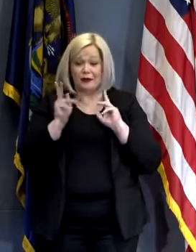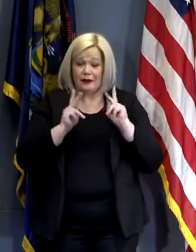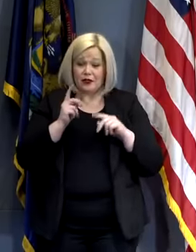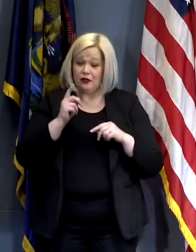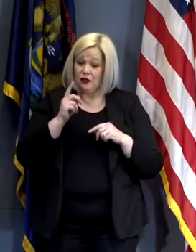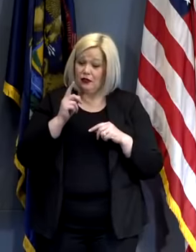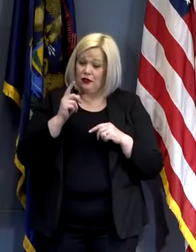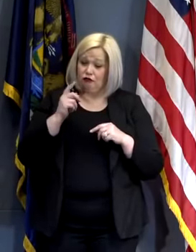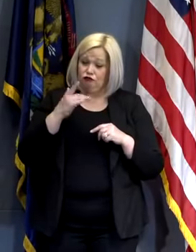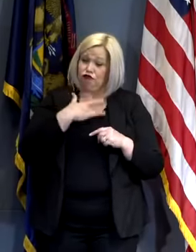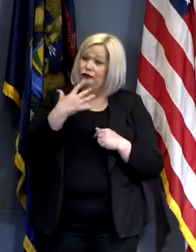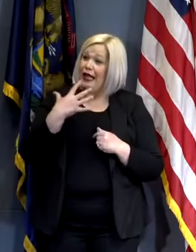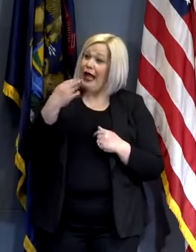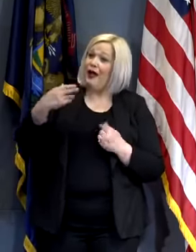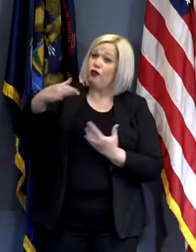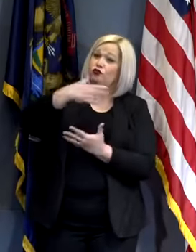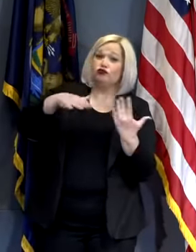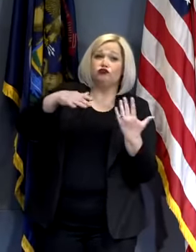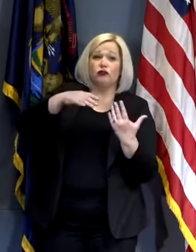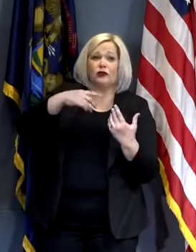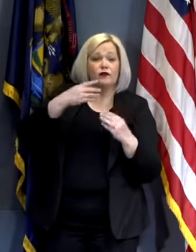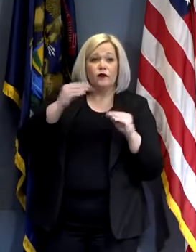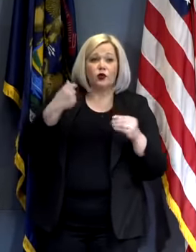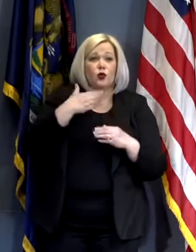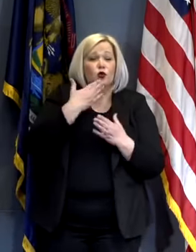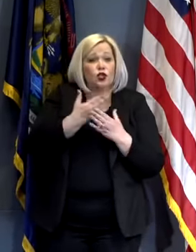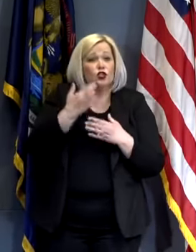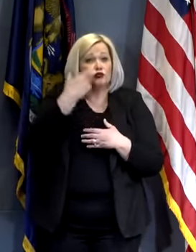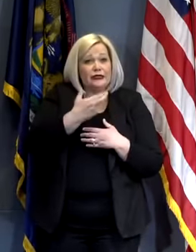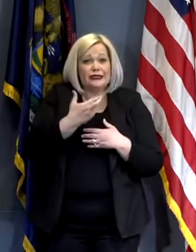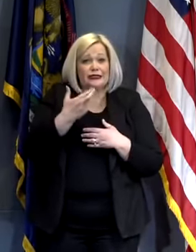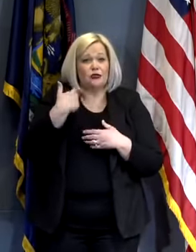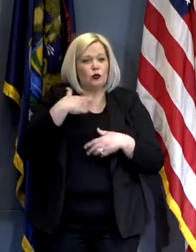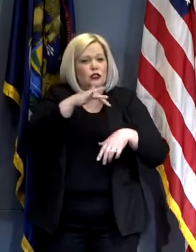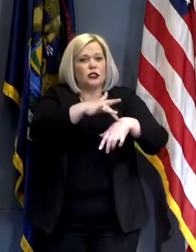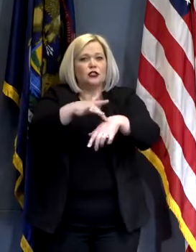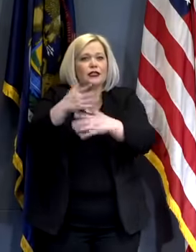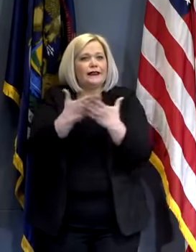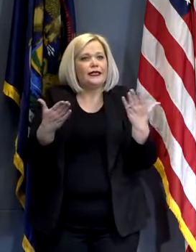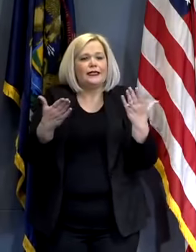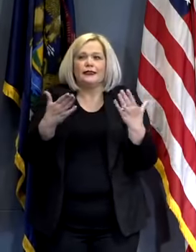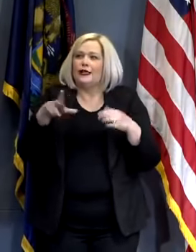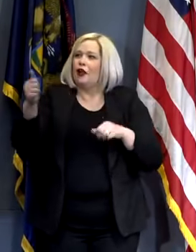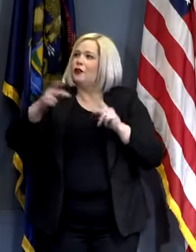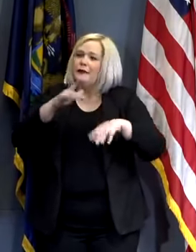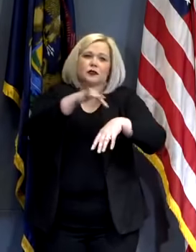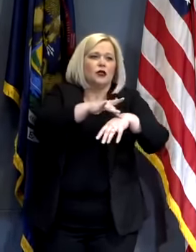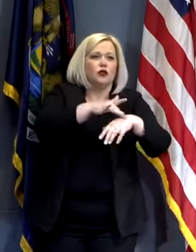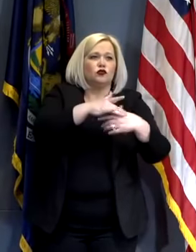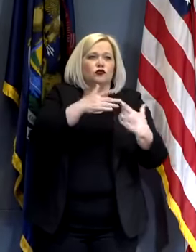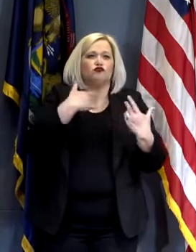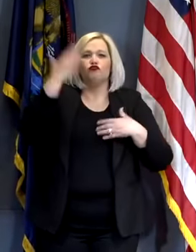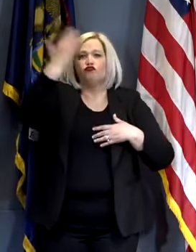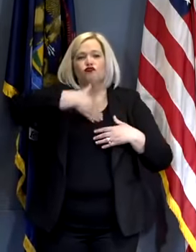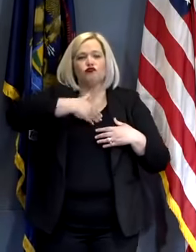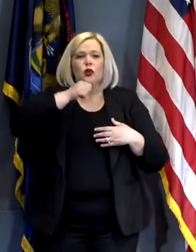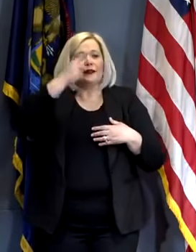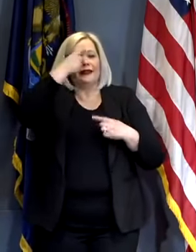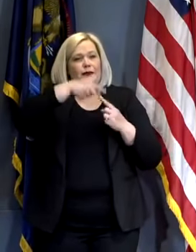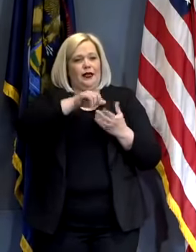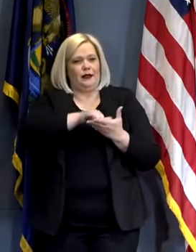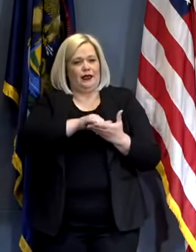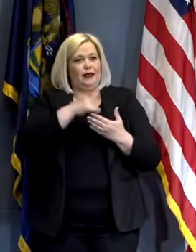we're out and about, we're necessarily overlapping in ways that we might not even be obvious to us. There